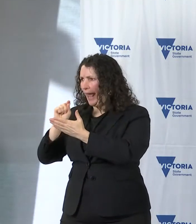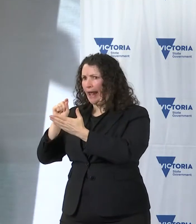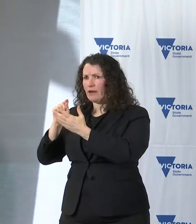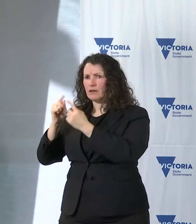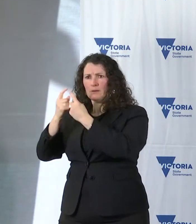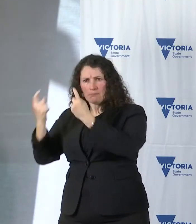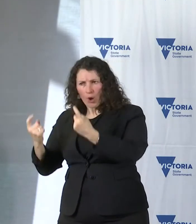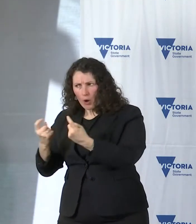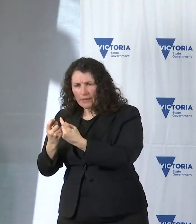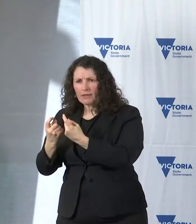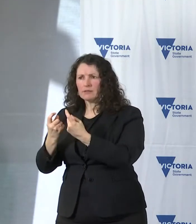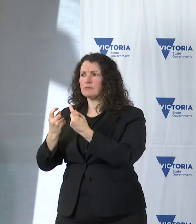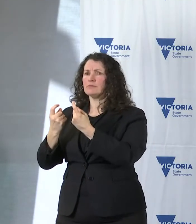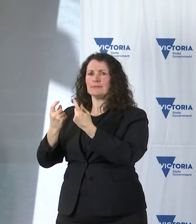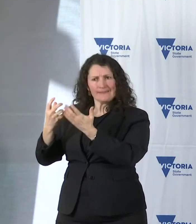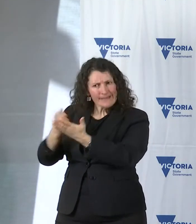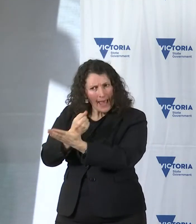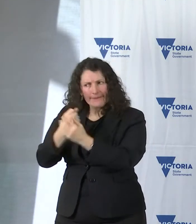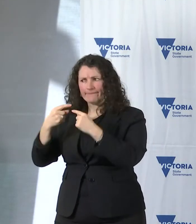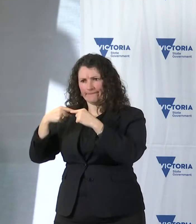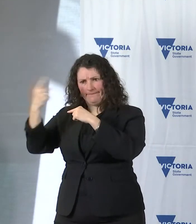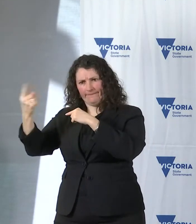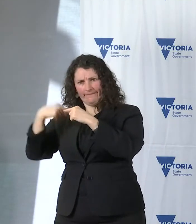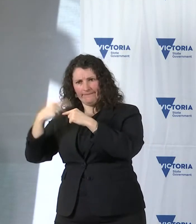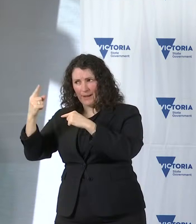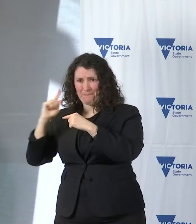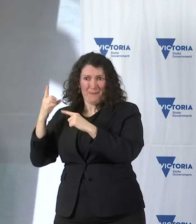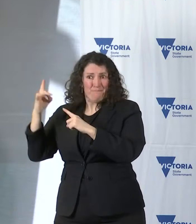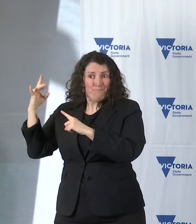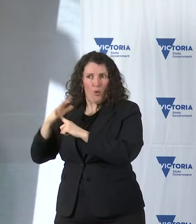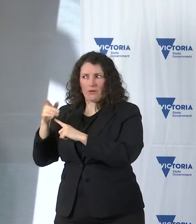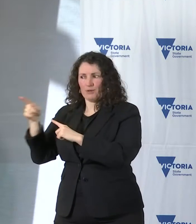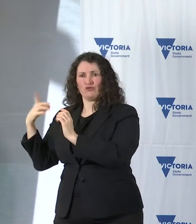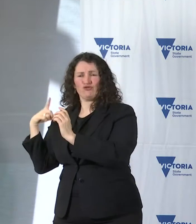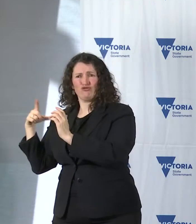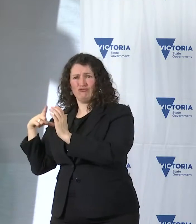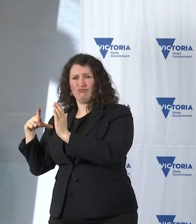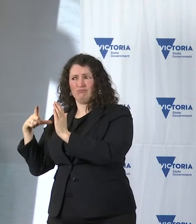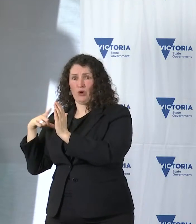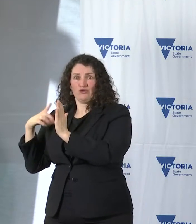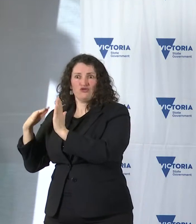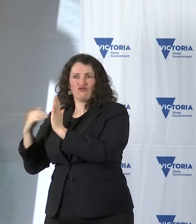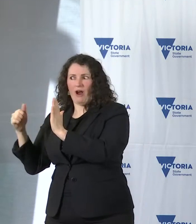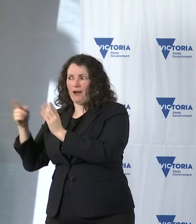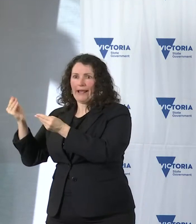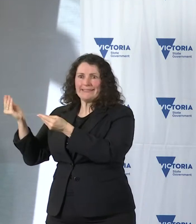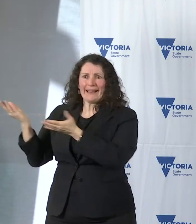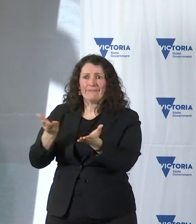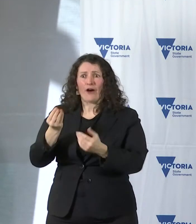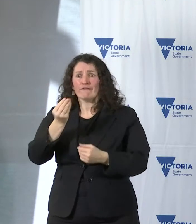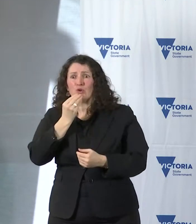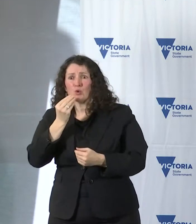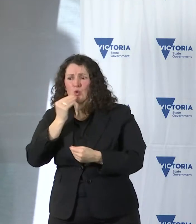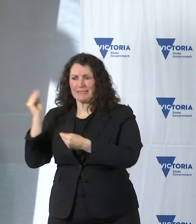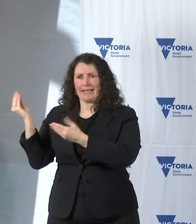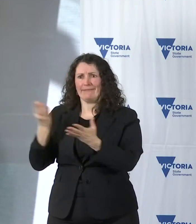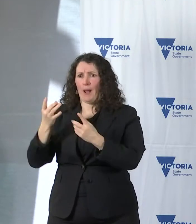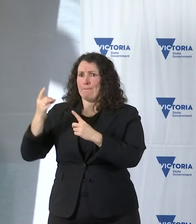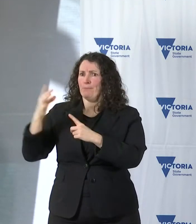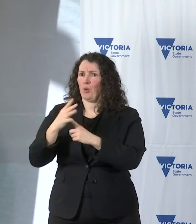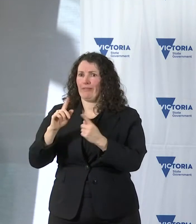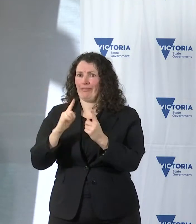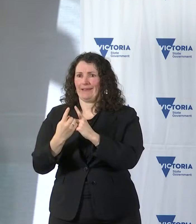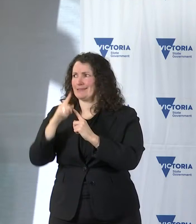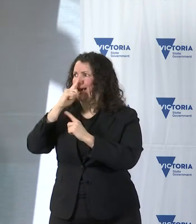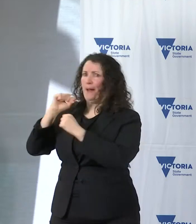the wheels literally rolling. How that works in the best possible way, we're always looking at how we can improve that. Do you see it as a